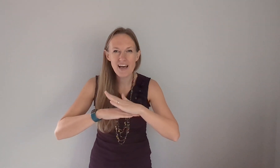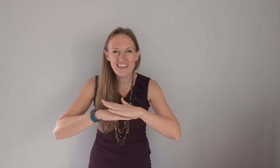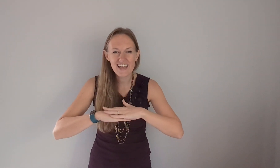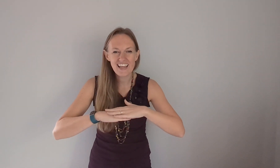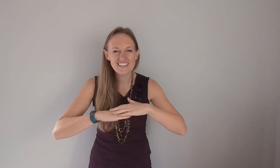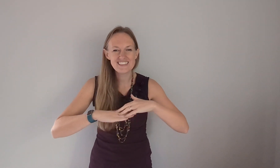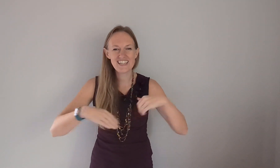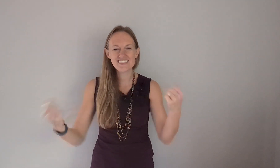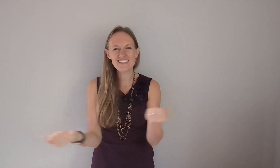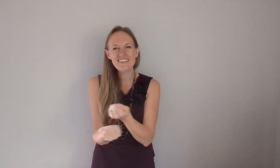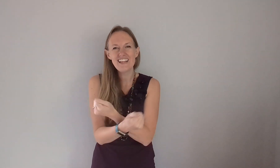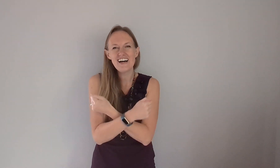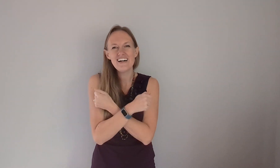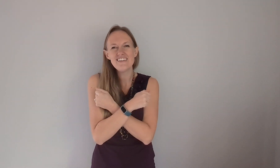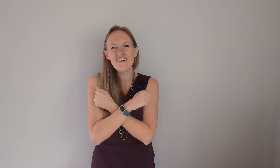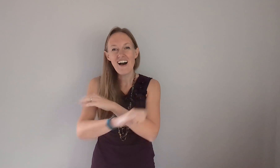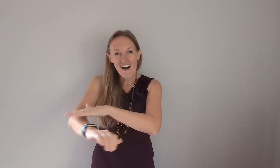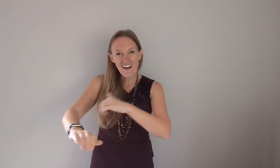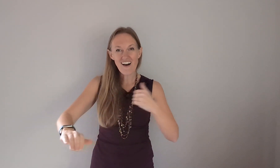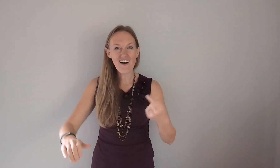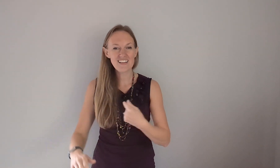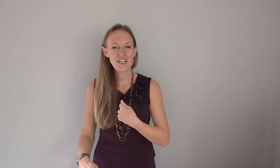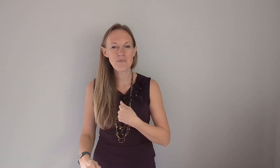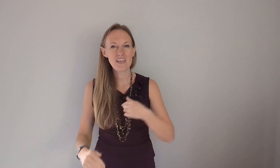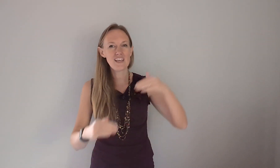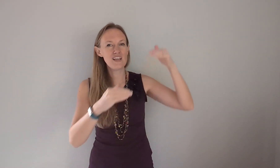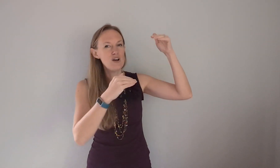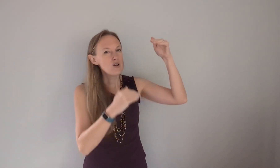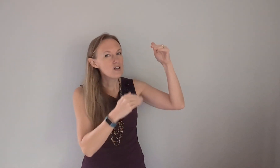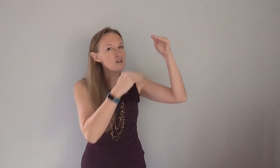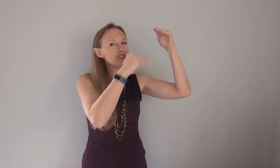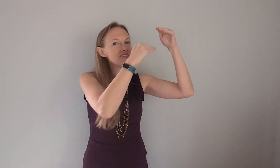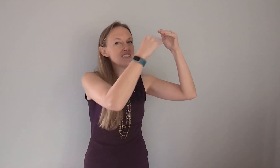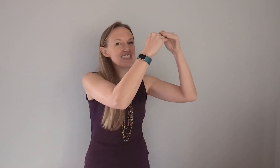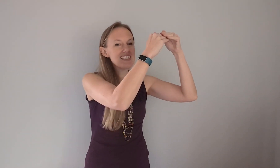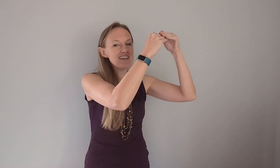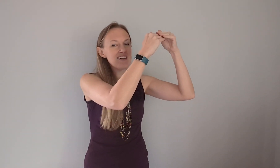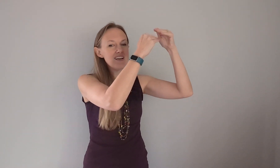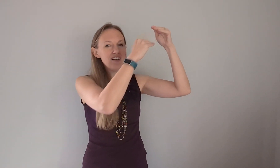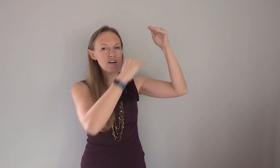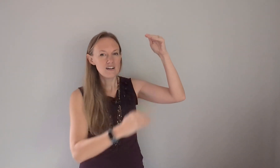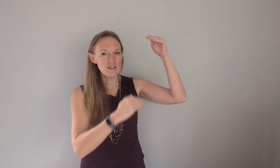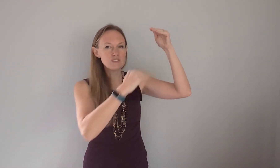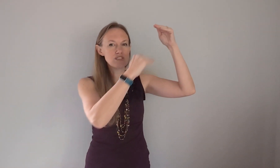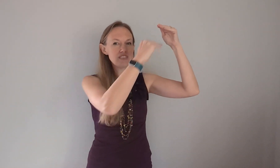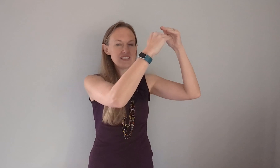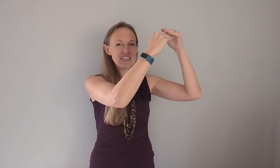pet that hand. Gentle love, calling me closer still, closer